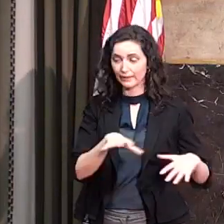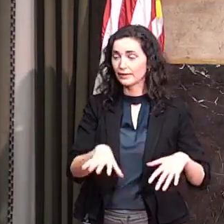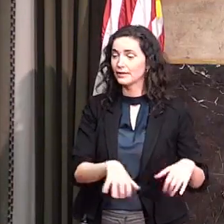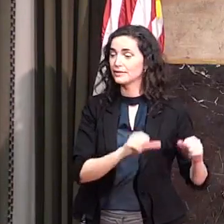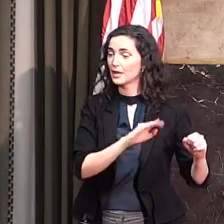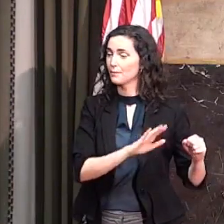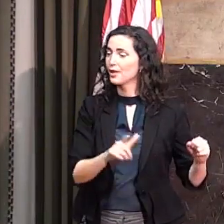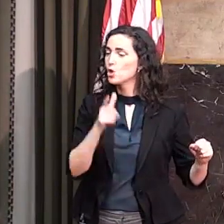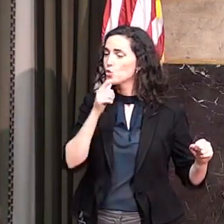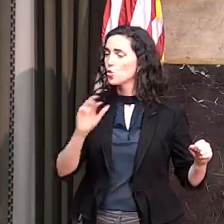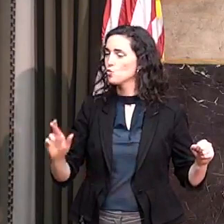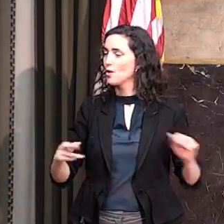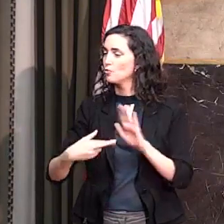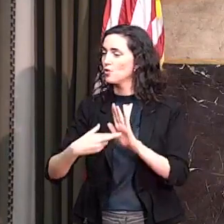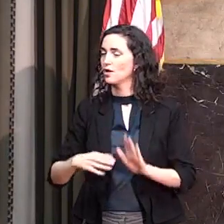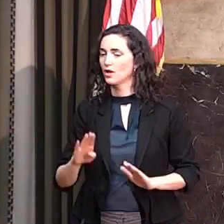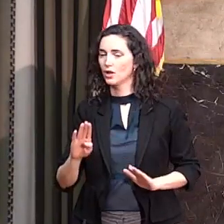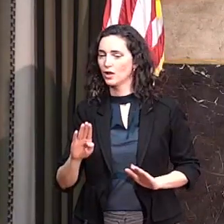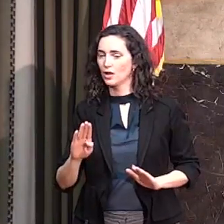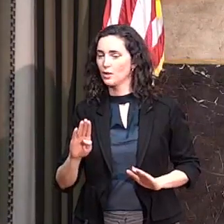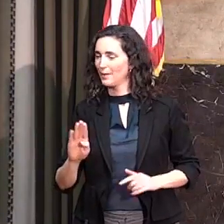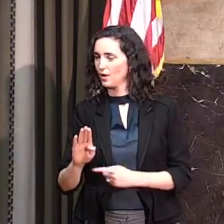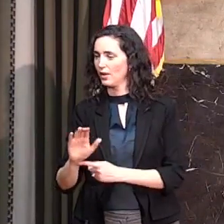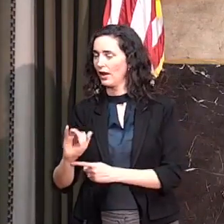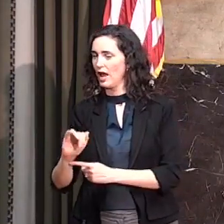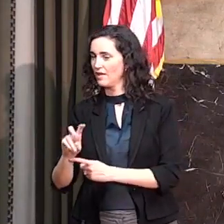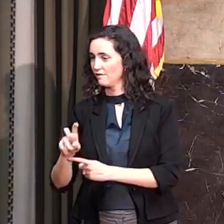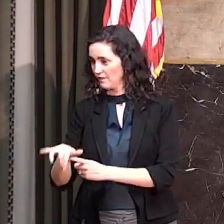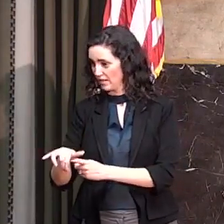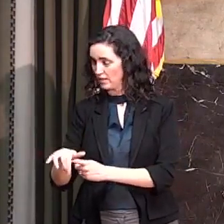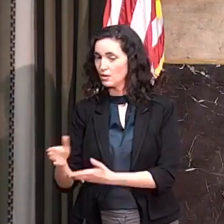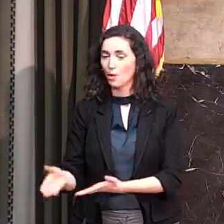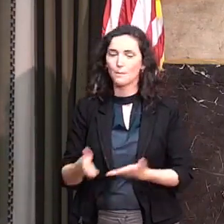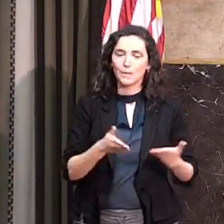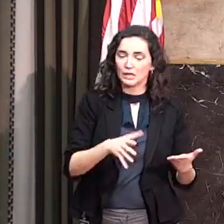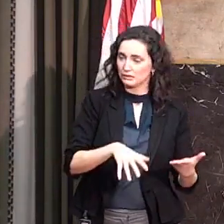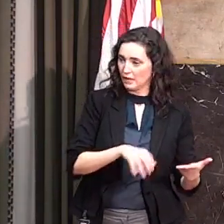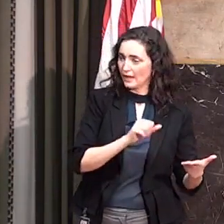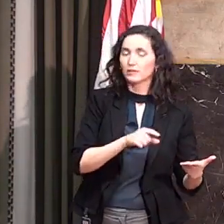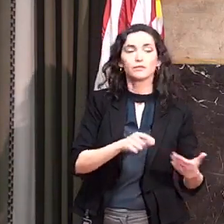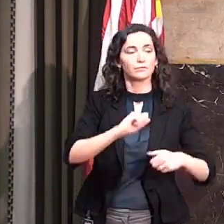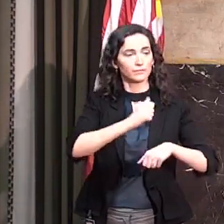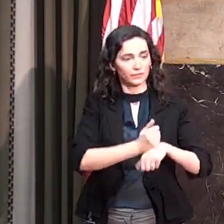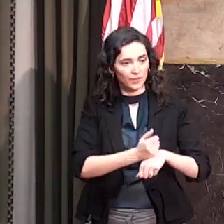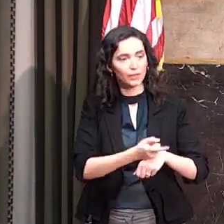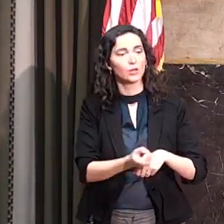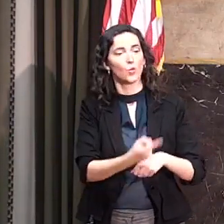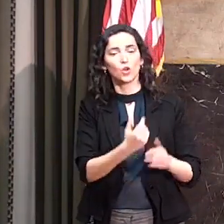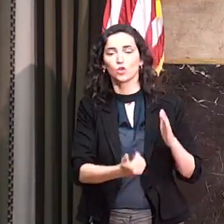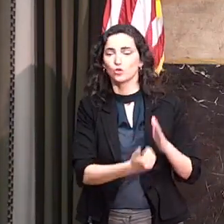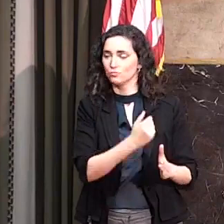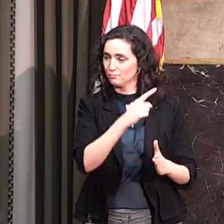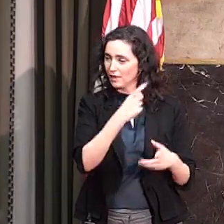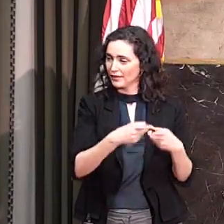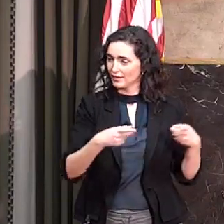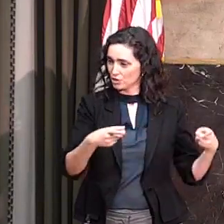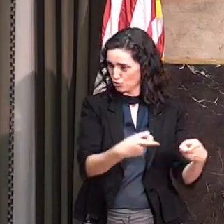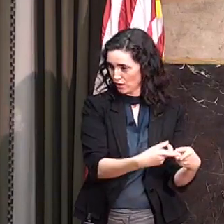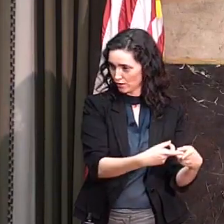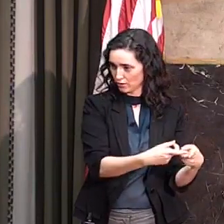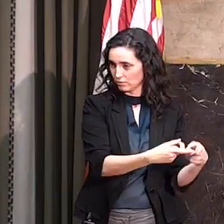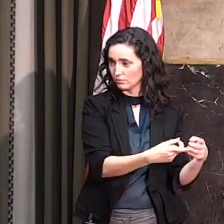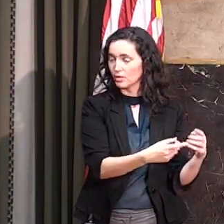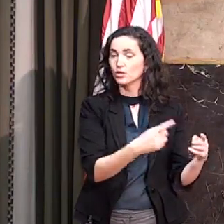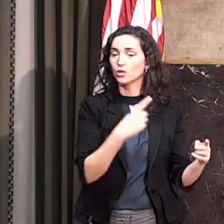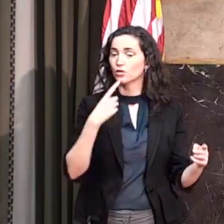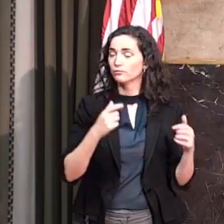by a Republican, Representative Barry Ivy, that did create a net new African American district with respect to the